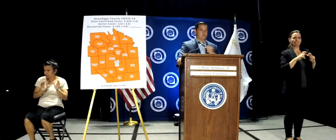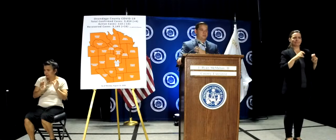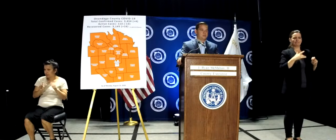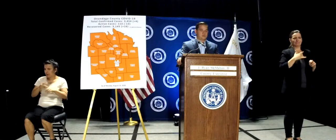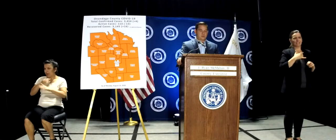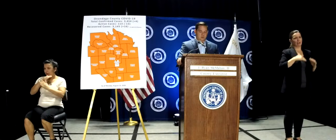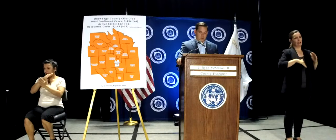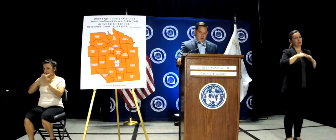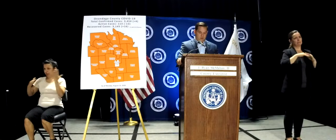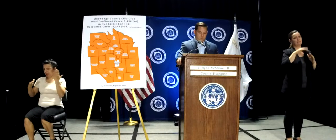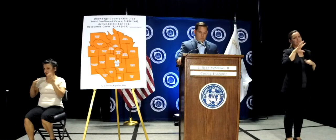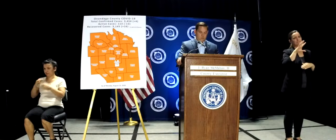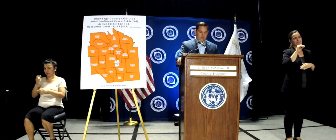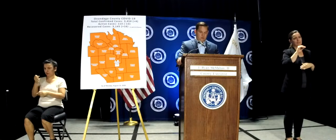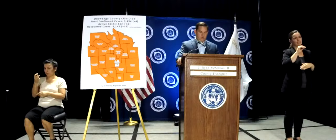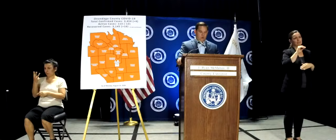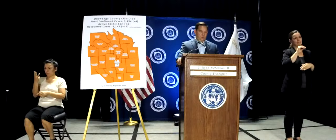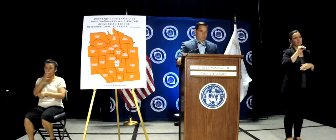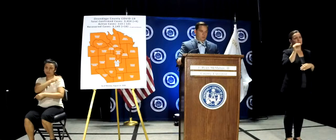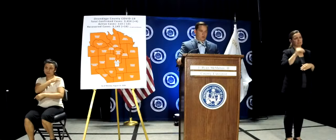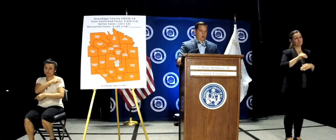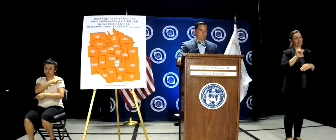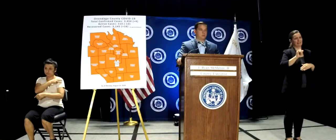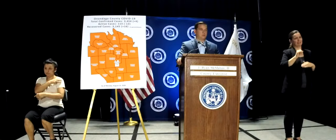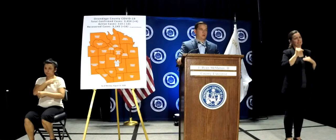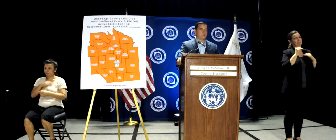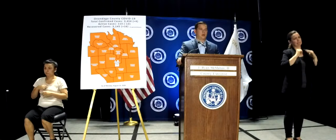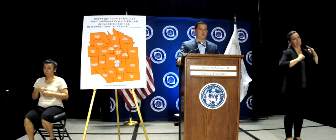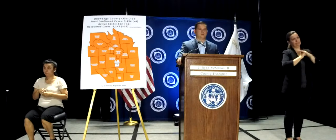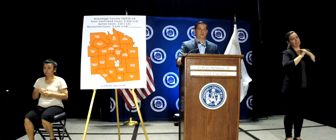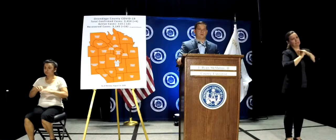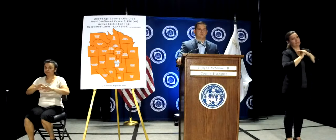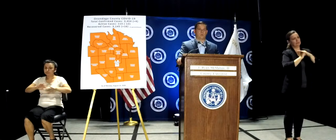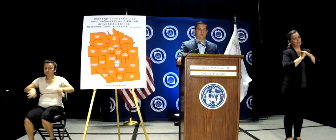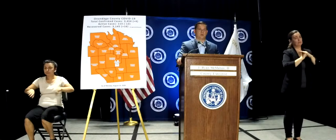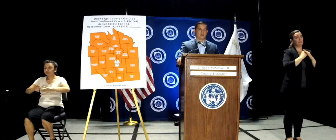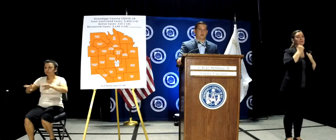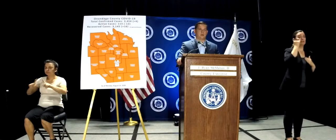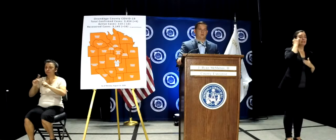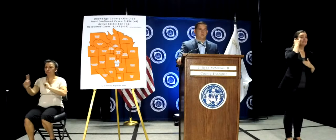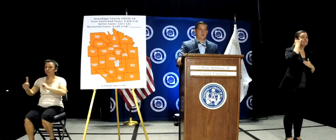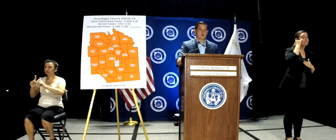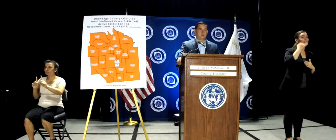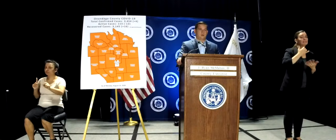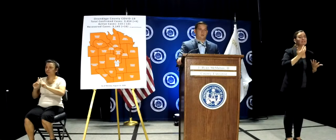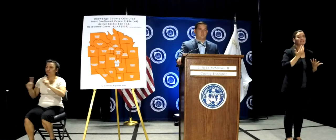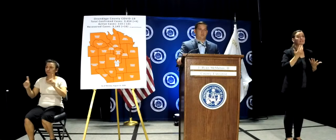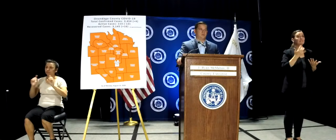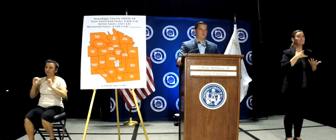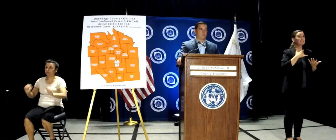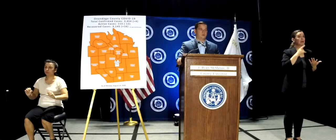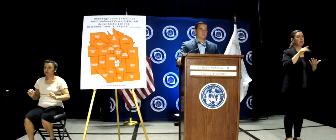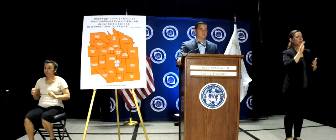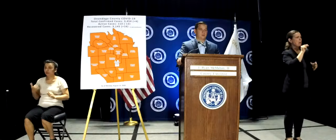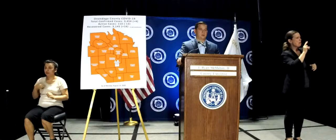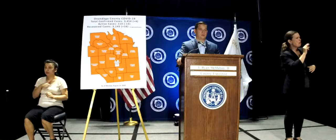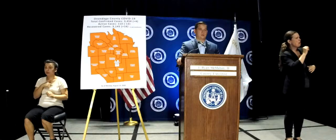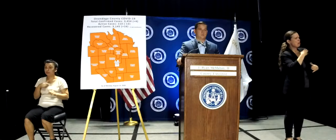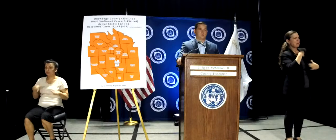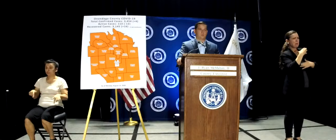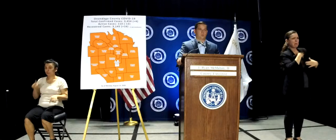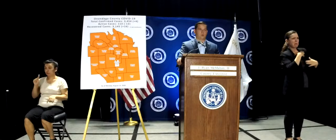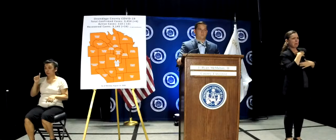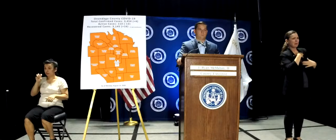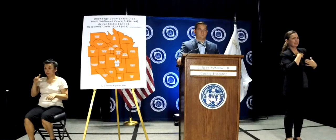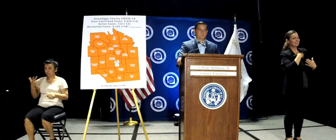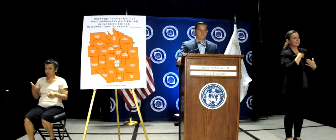that changes, we'll let you know, but our county attorneys are working on an opinion for us. I think